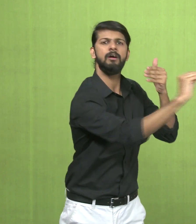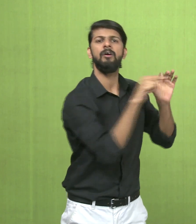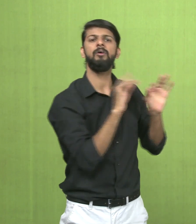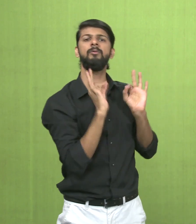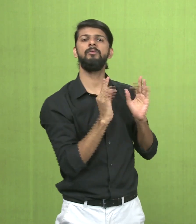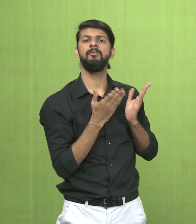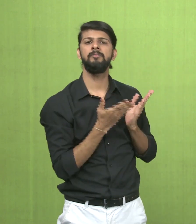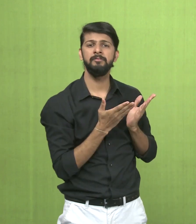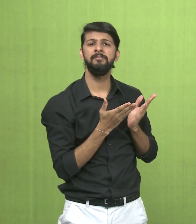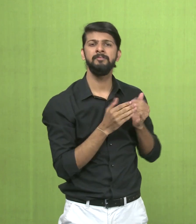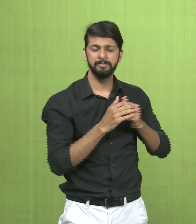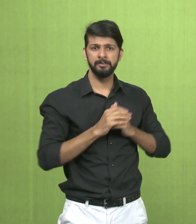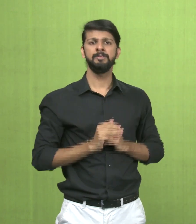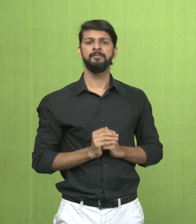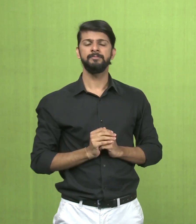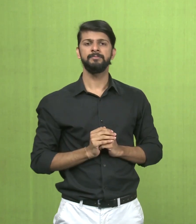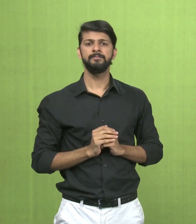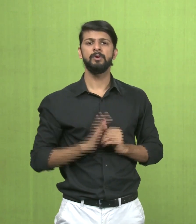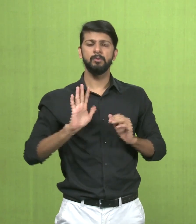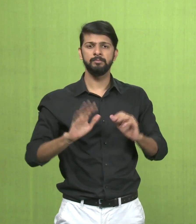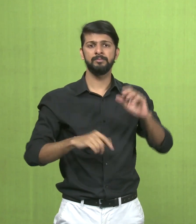depicted, you have to use contrast.